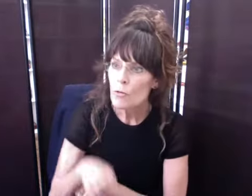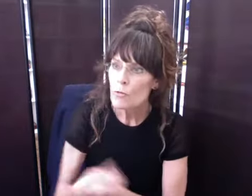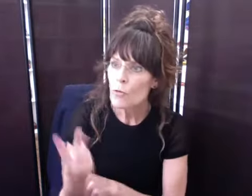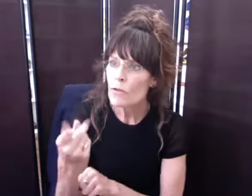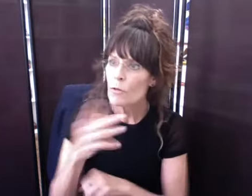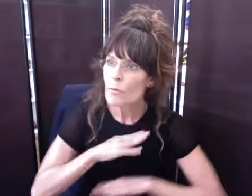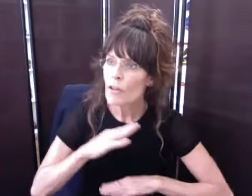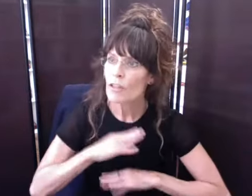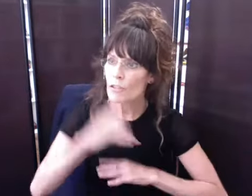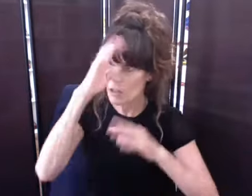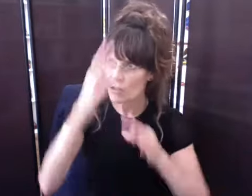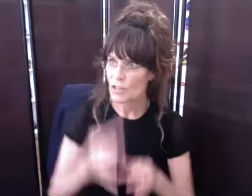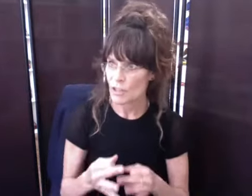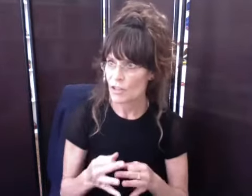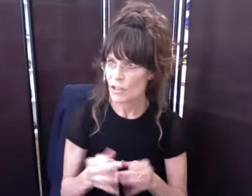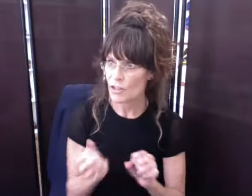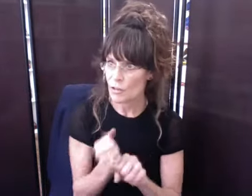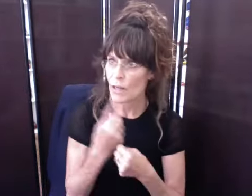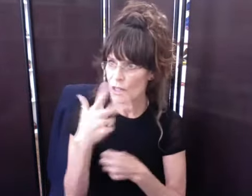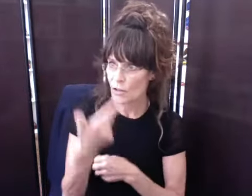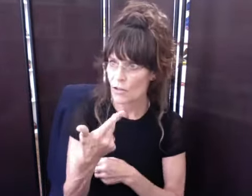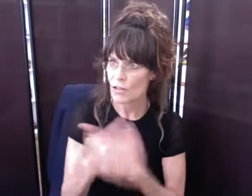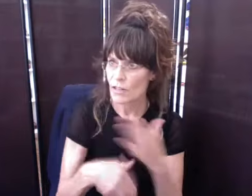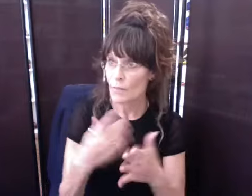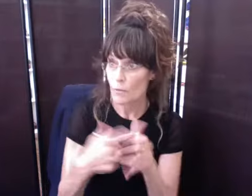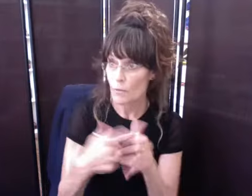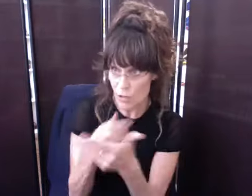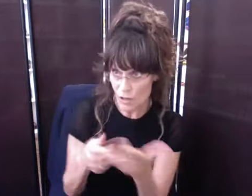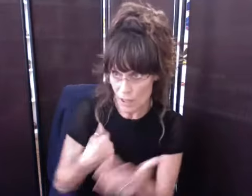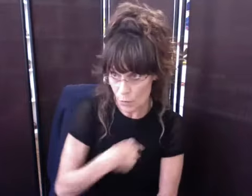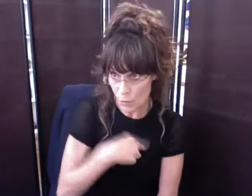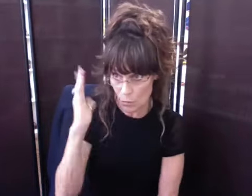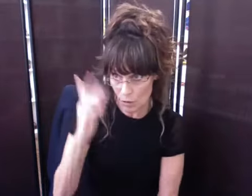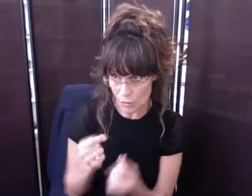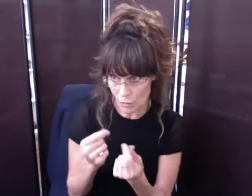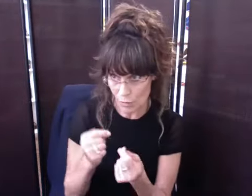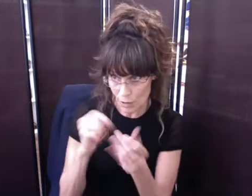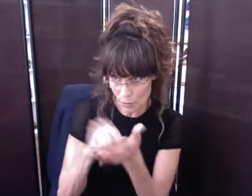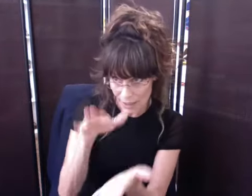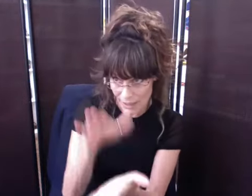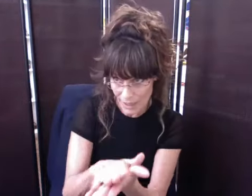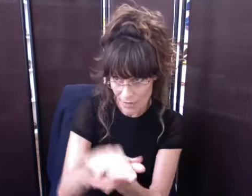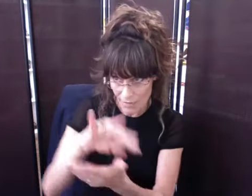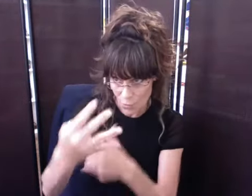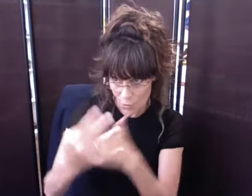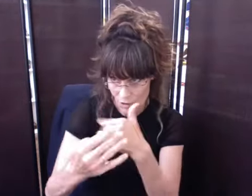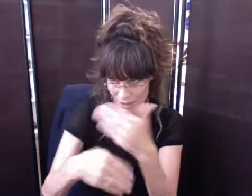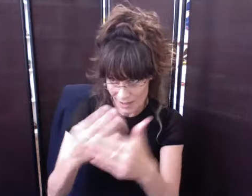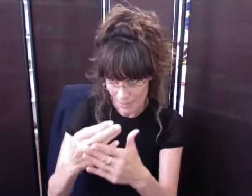decision in 3. And the first thing we're going to do is we're going to write down a 4th step. And we did that. He had me write down